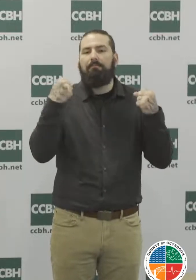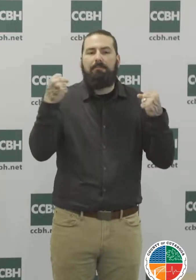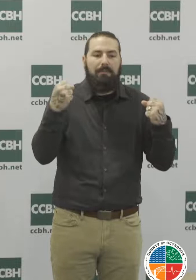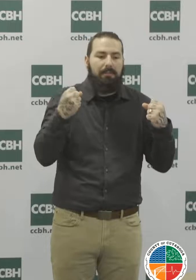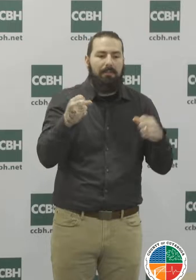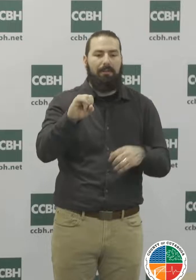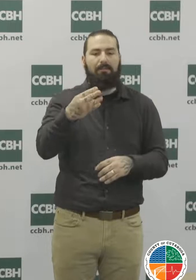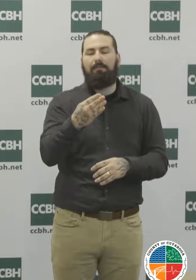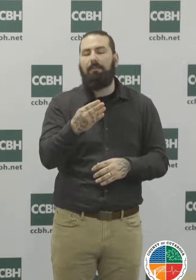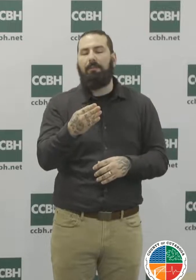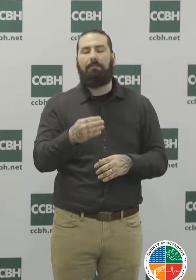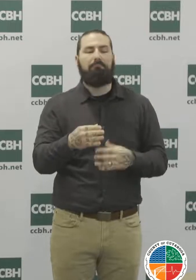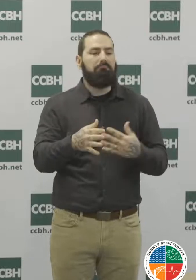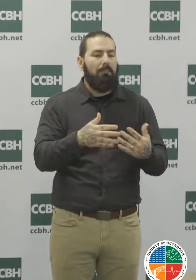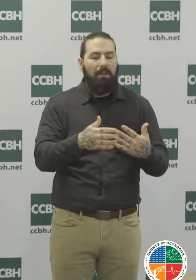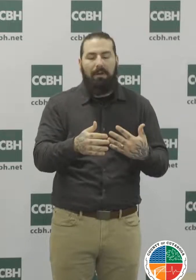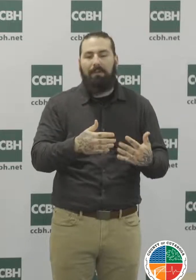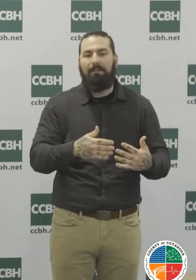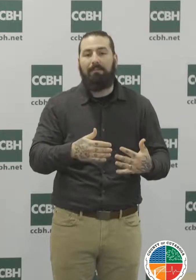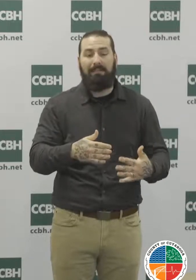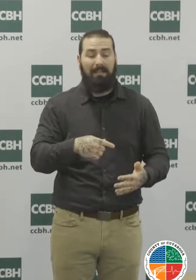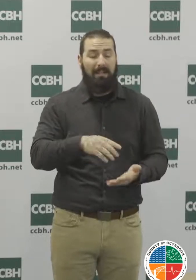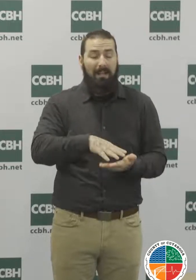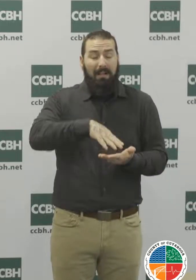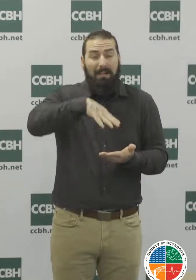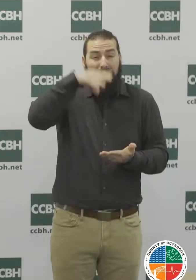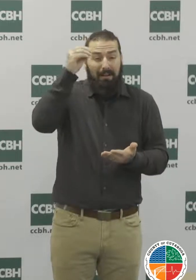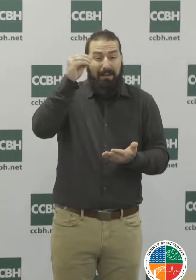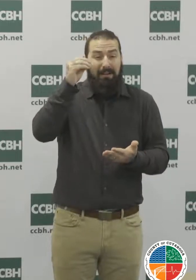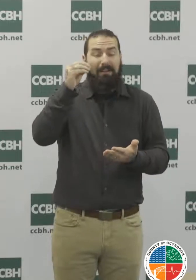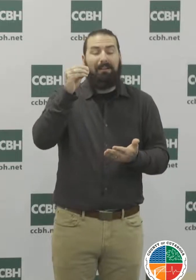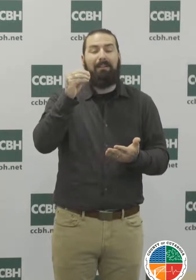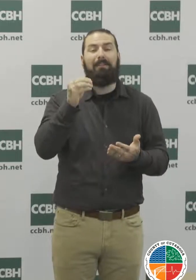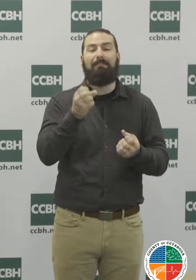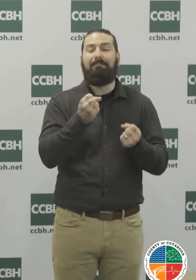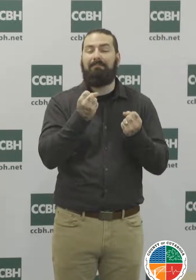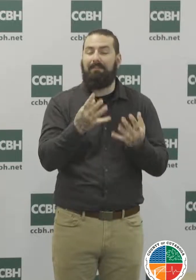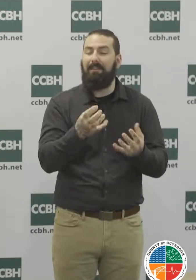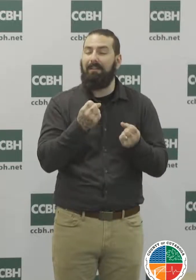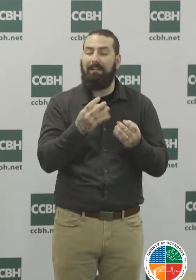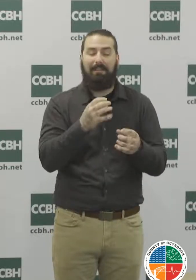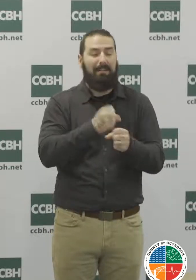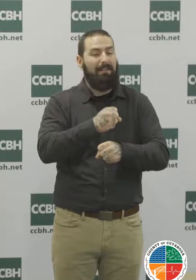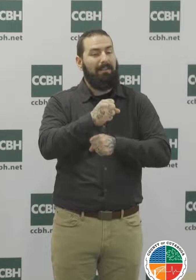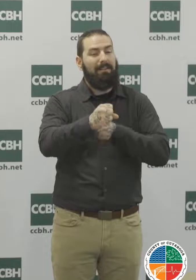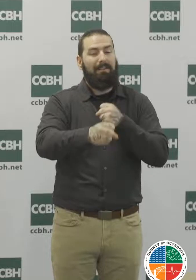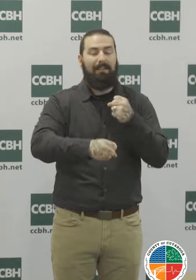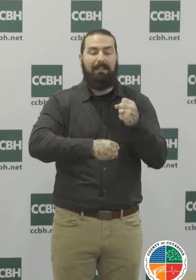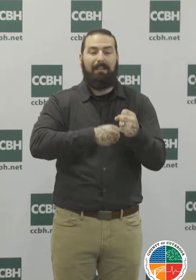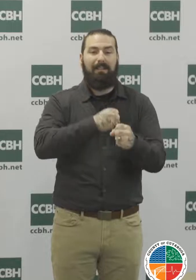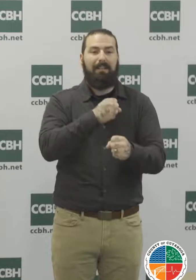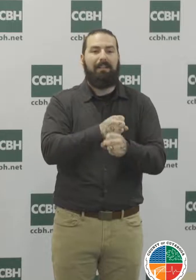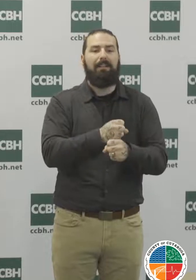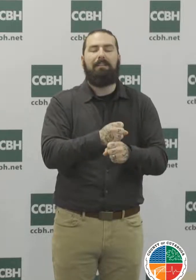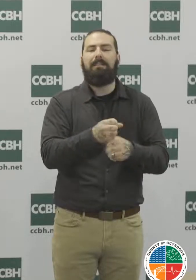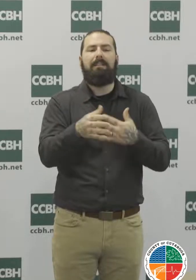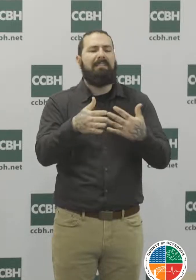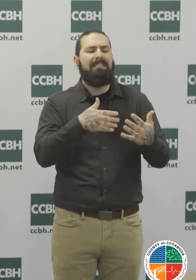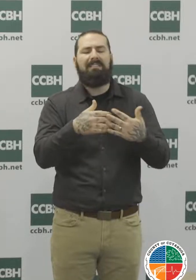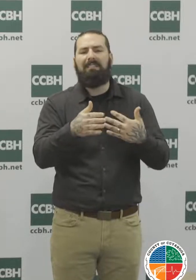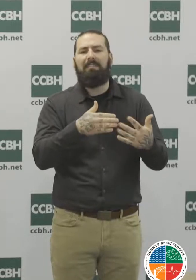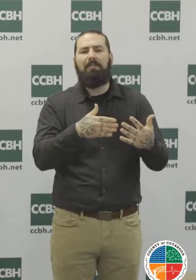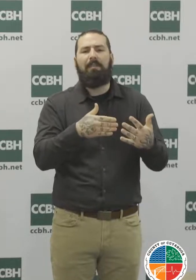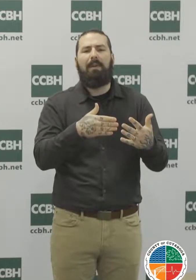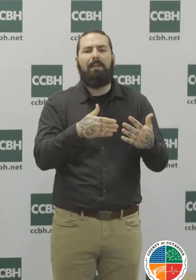job. I've learned your numbers of years of education, the credentials behind your name,